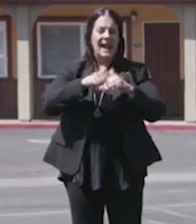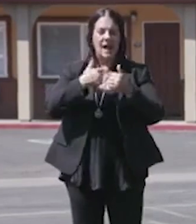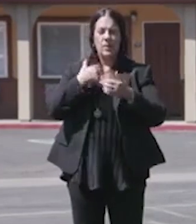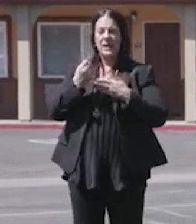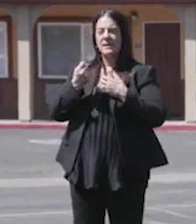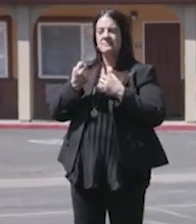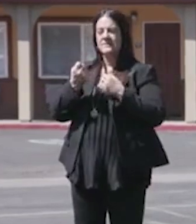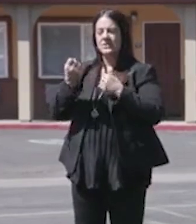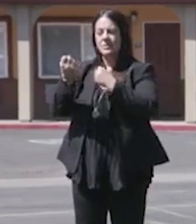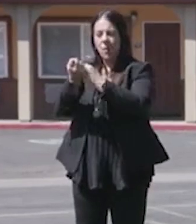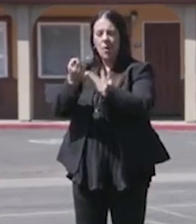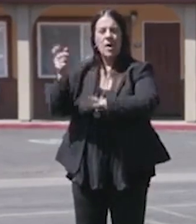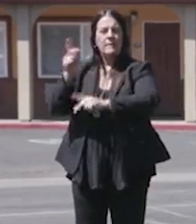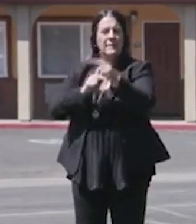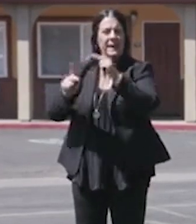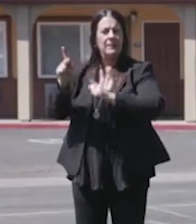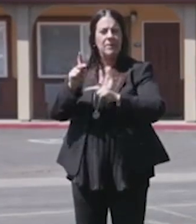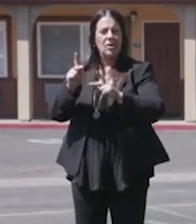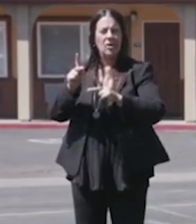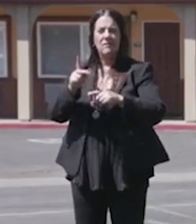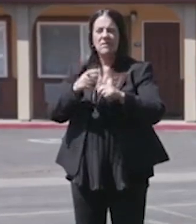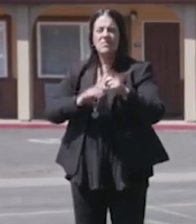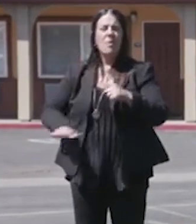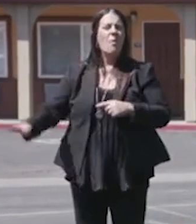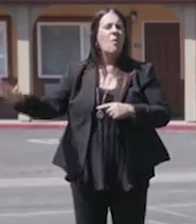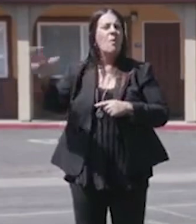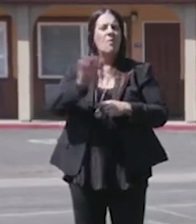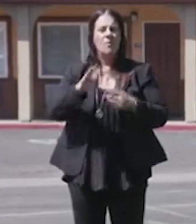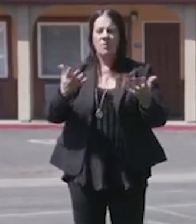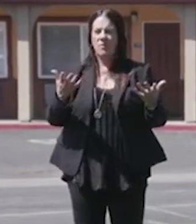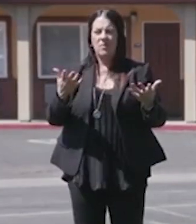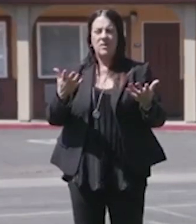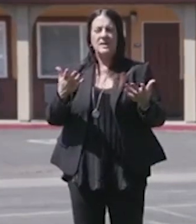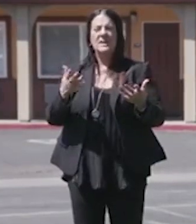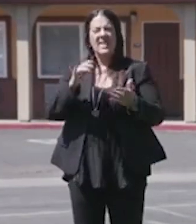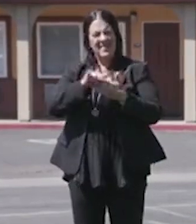support for people across the panoply, including those without documentation.